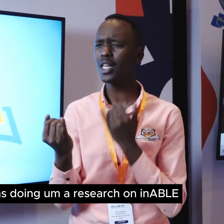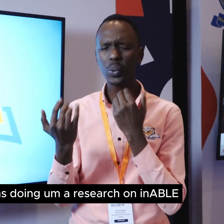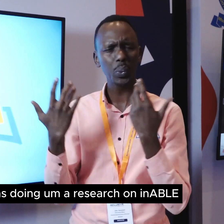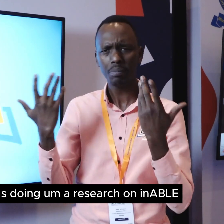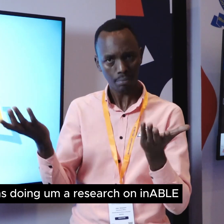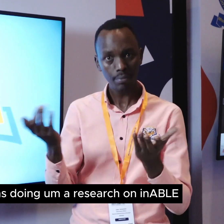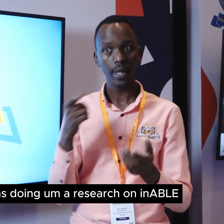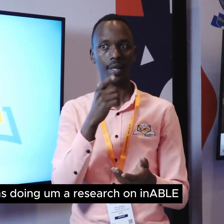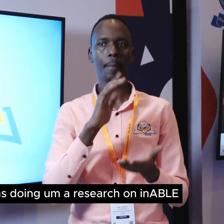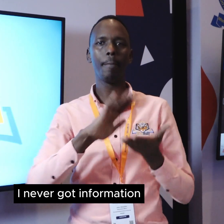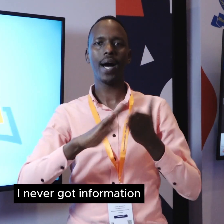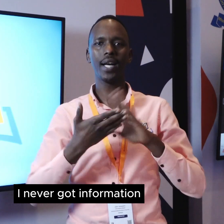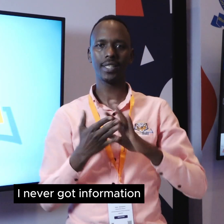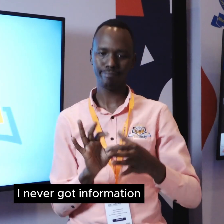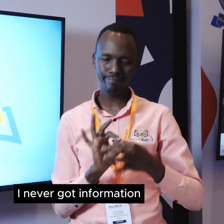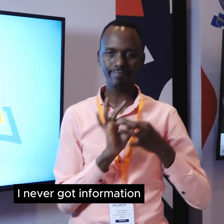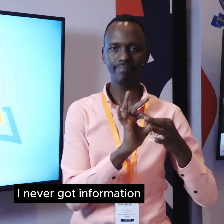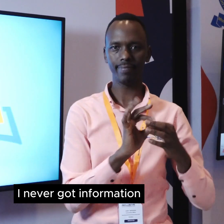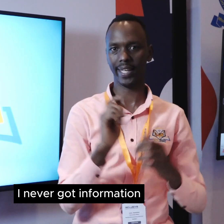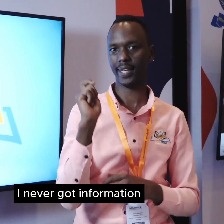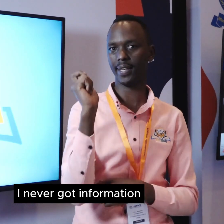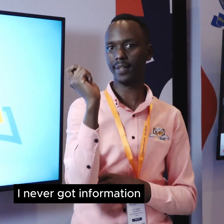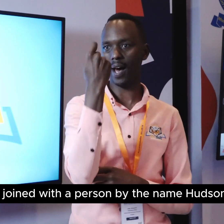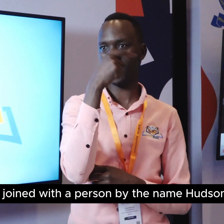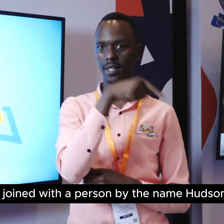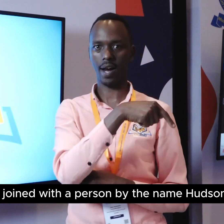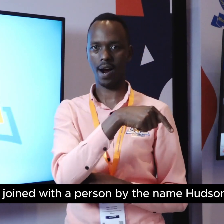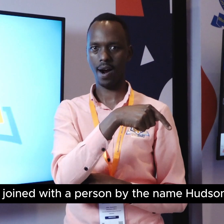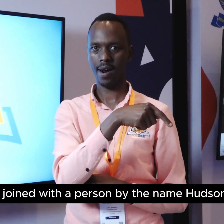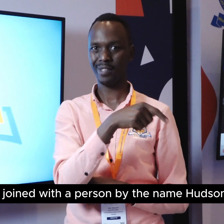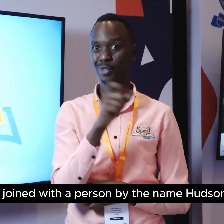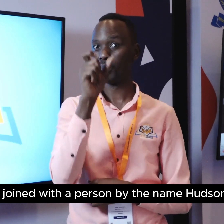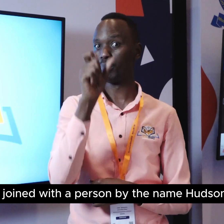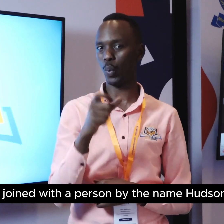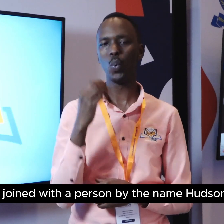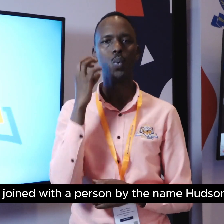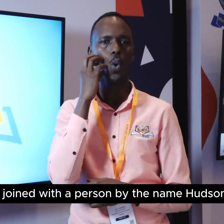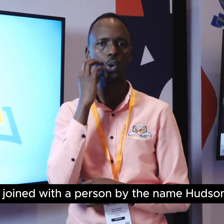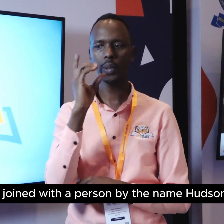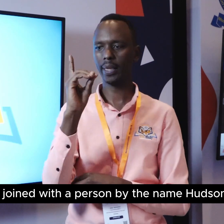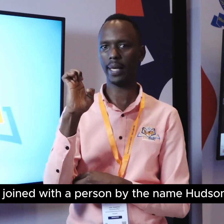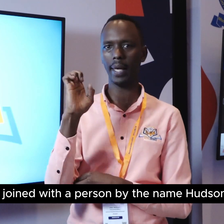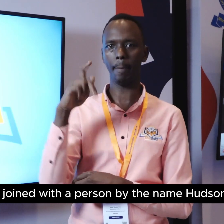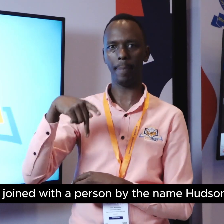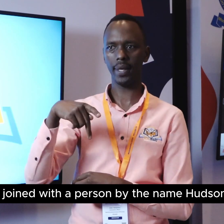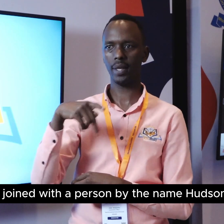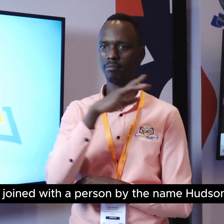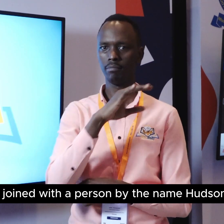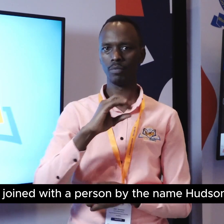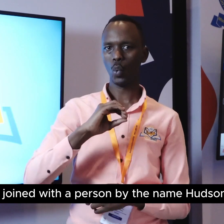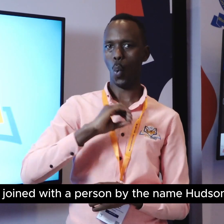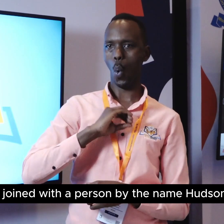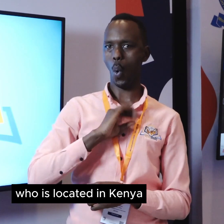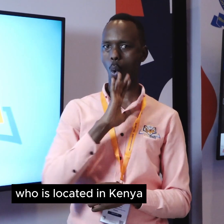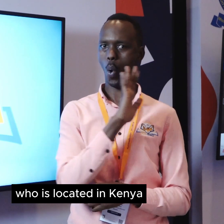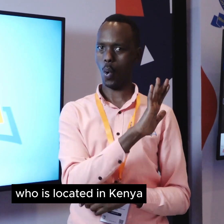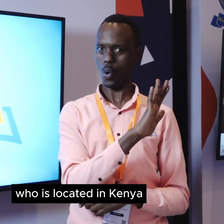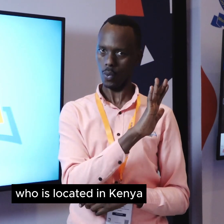on Enable. I never got information, but later on I joined with a person by the name Hudson, who is located in